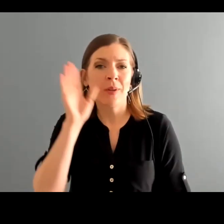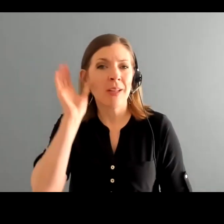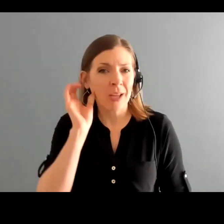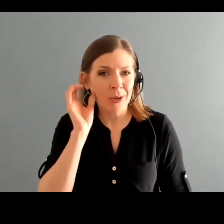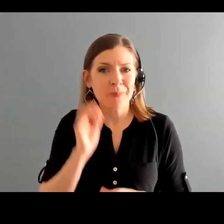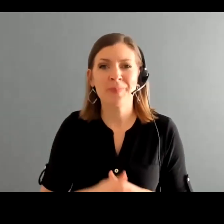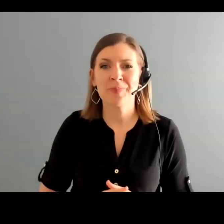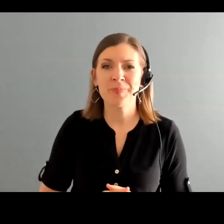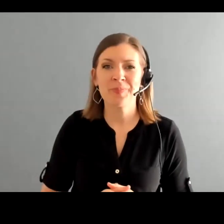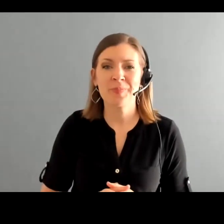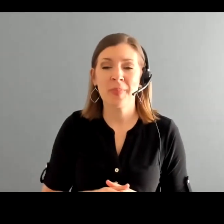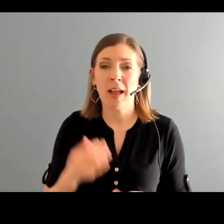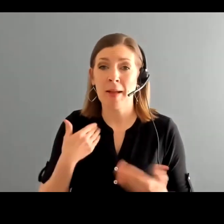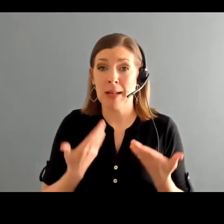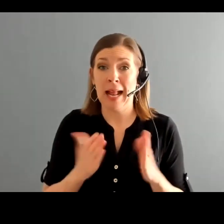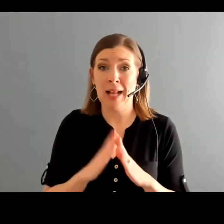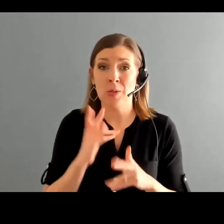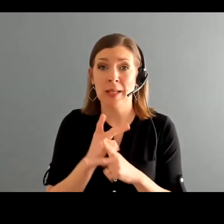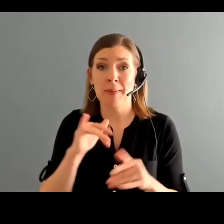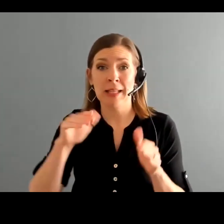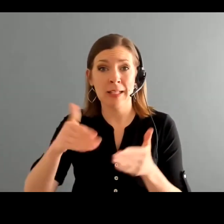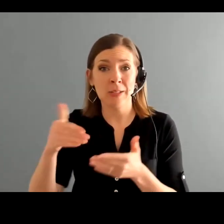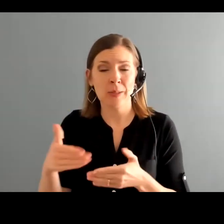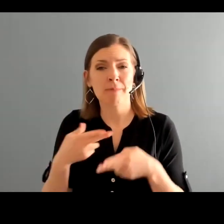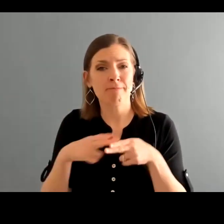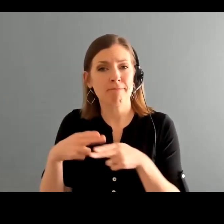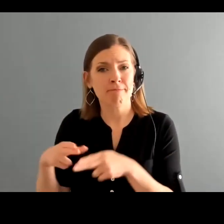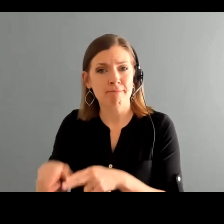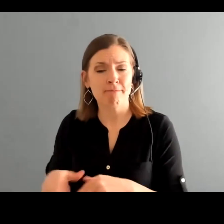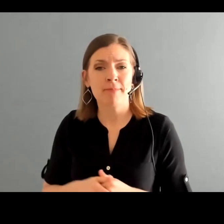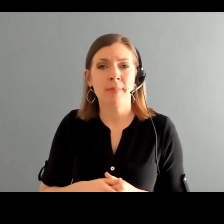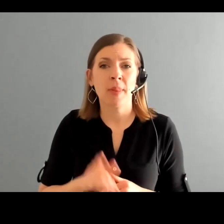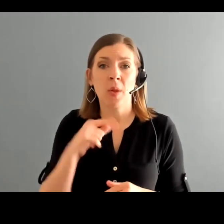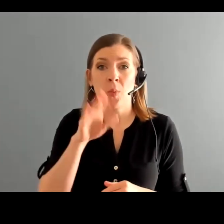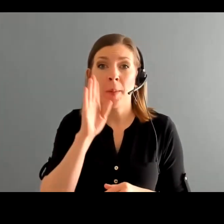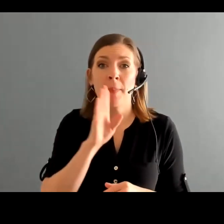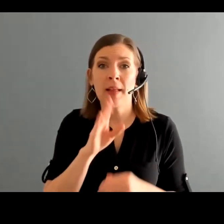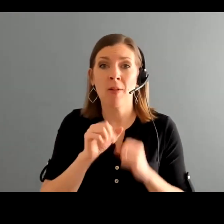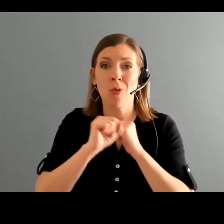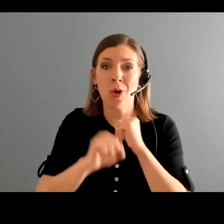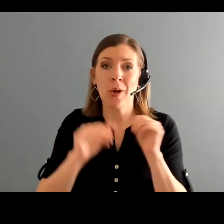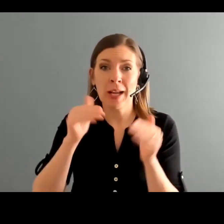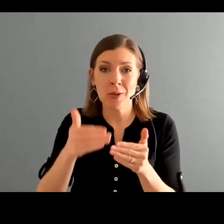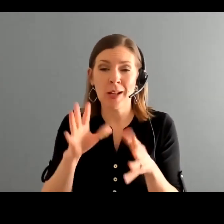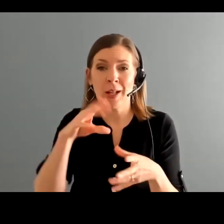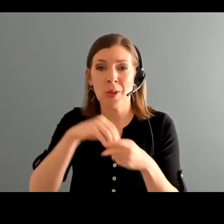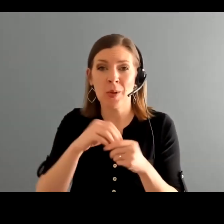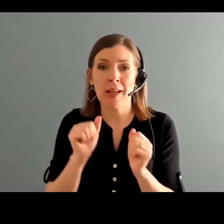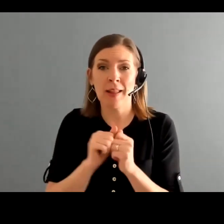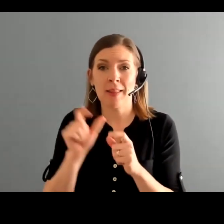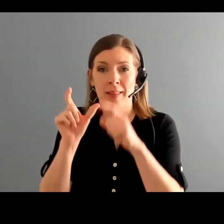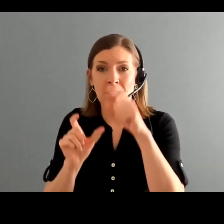been asked to keep these introductions fairly brief. There will be longer introductions included in the chat.